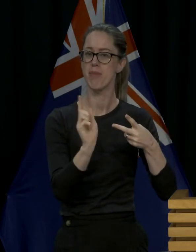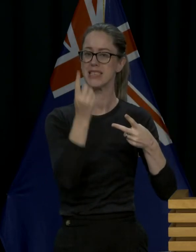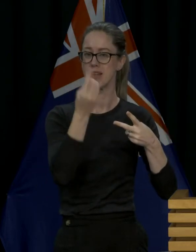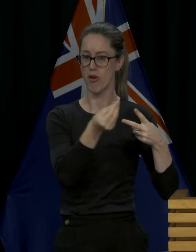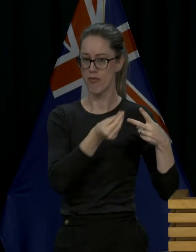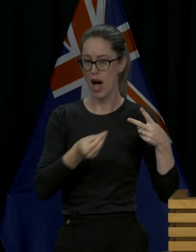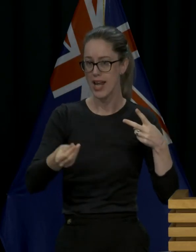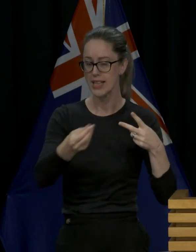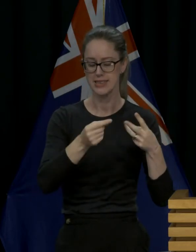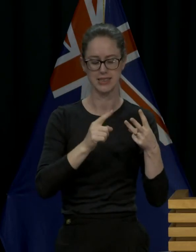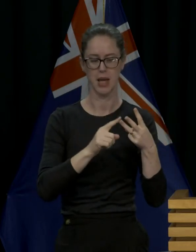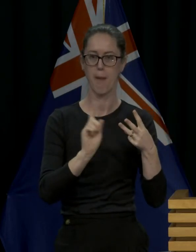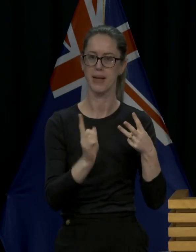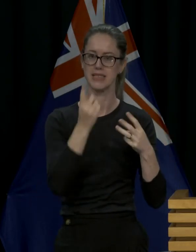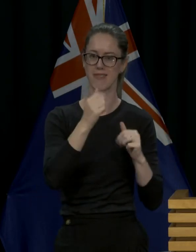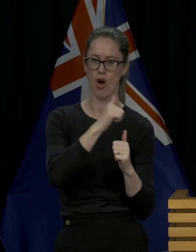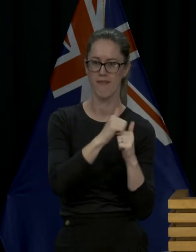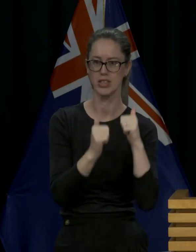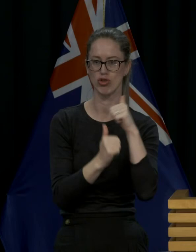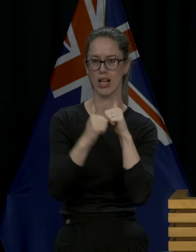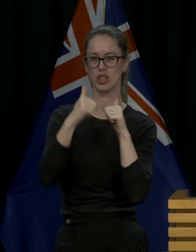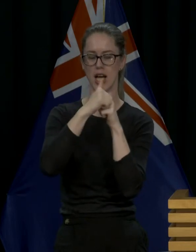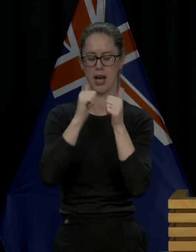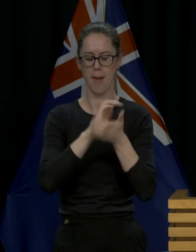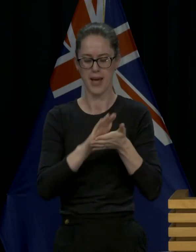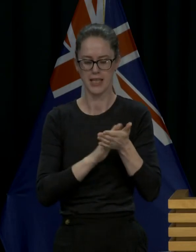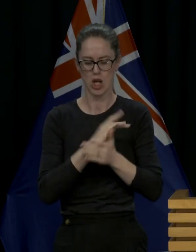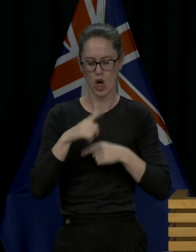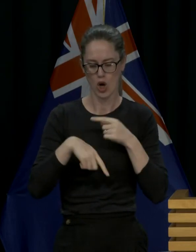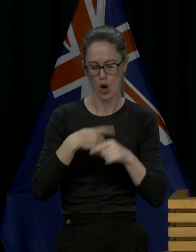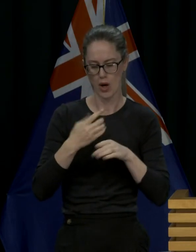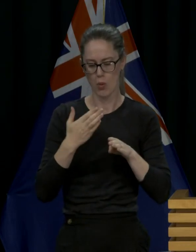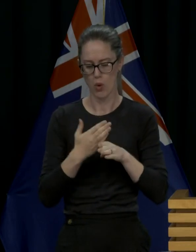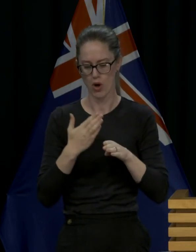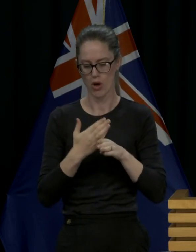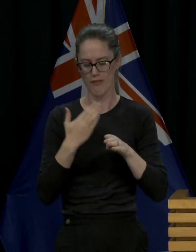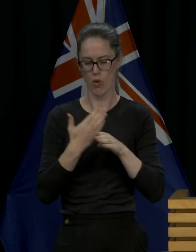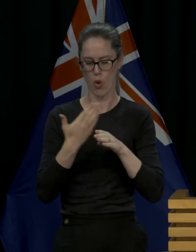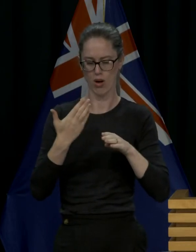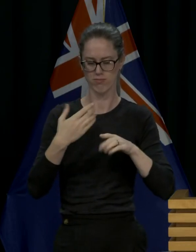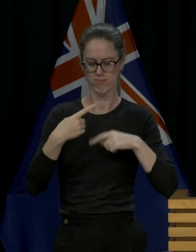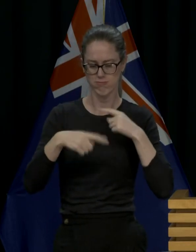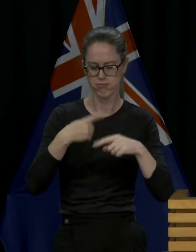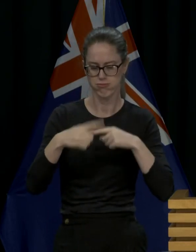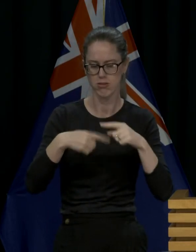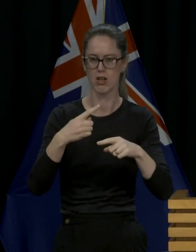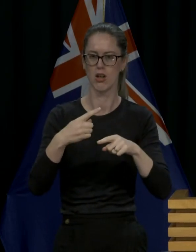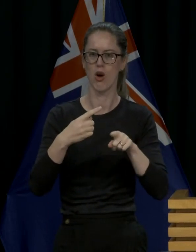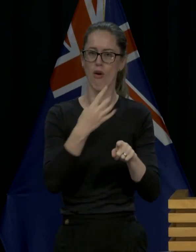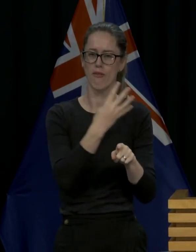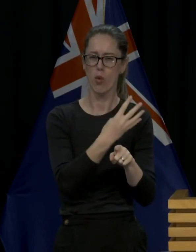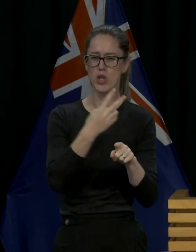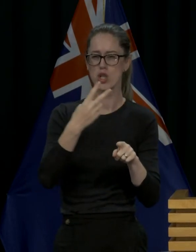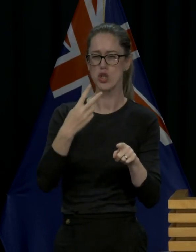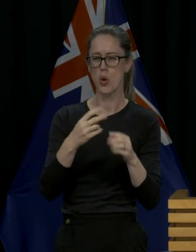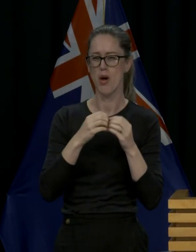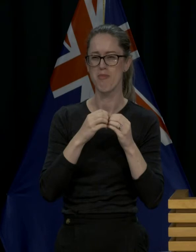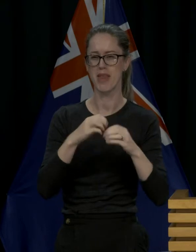also pick up infrastructure to drive the ongoing work needed to roll out our historic $42